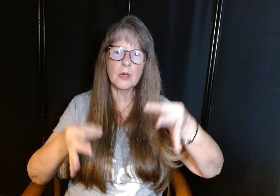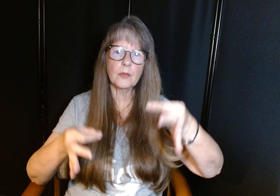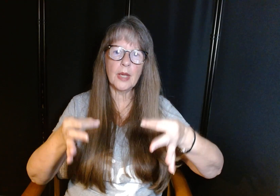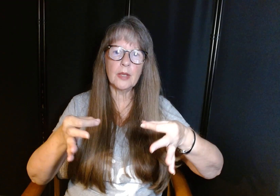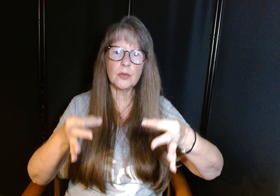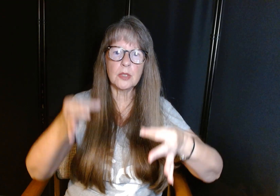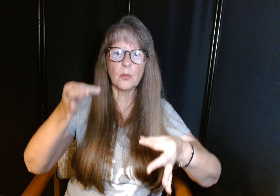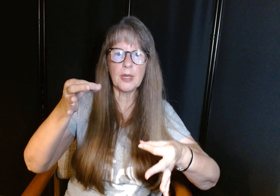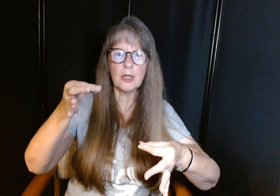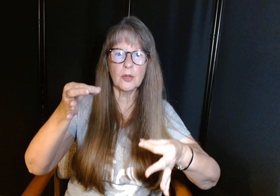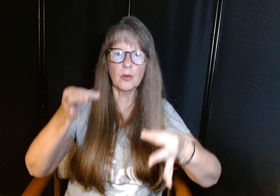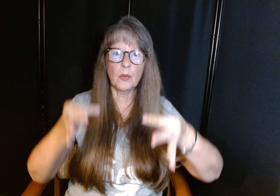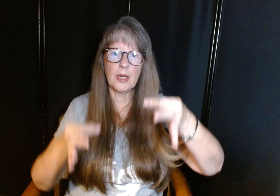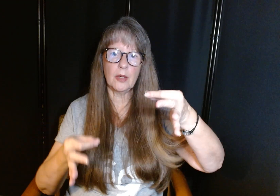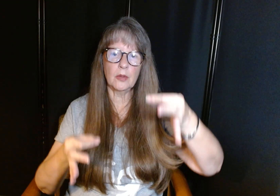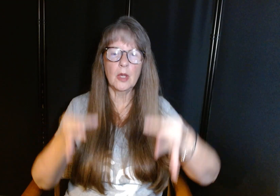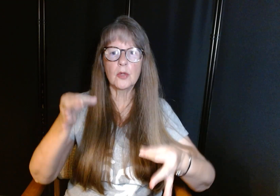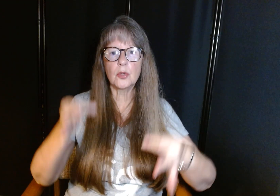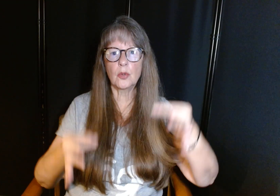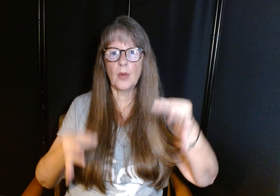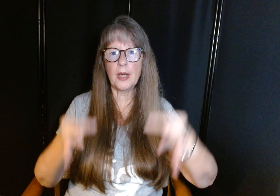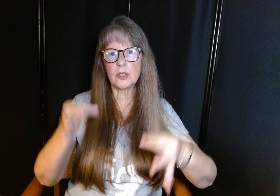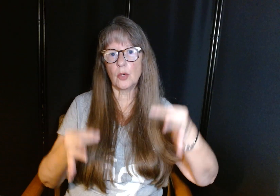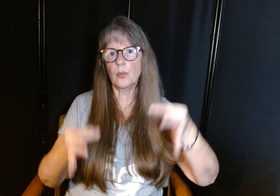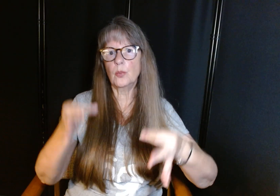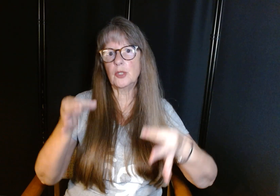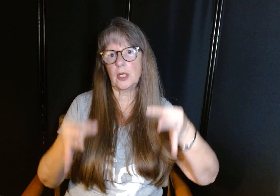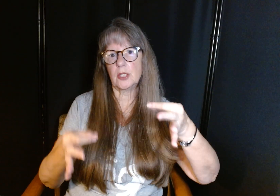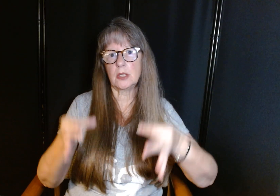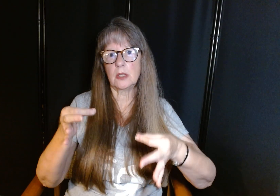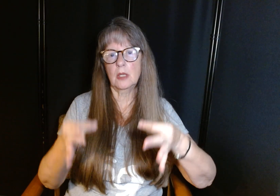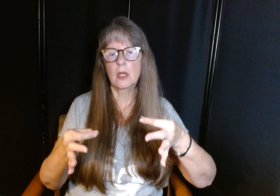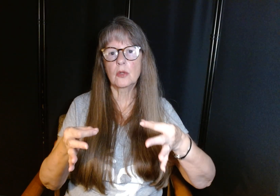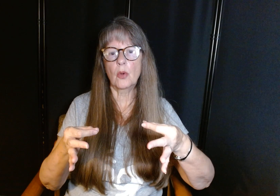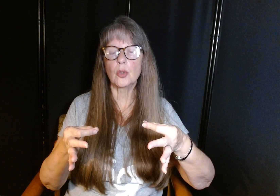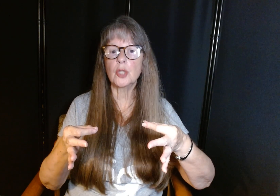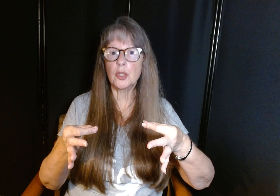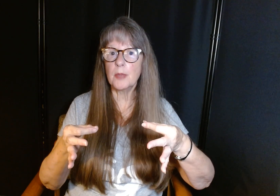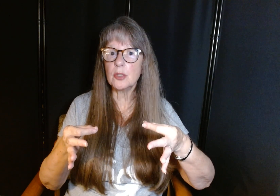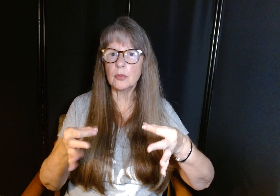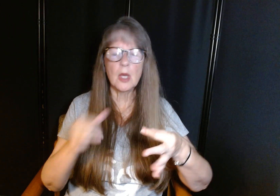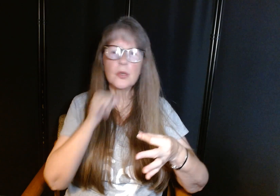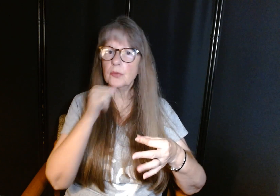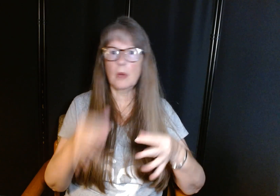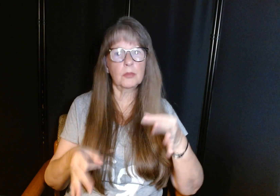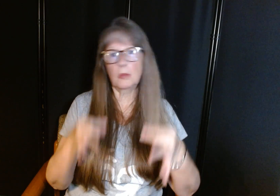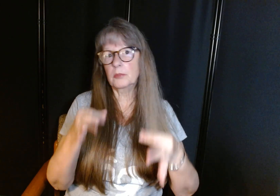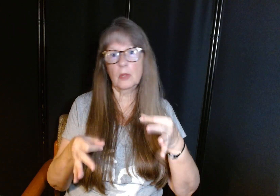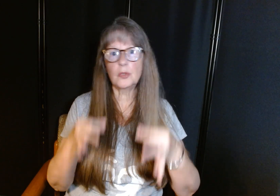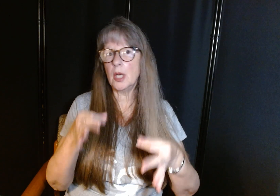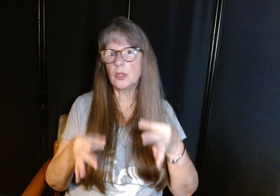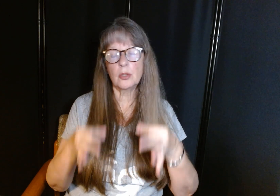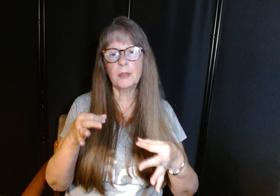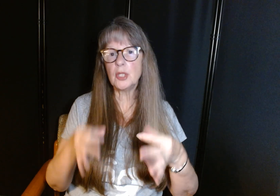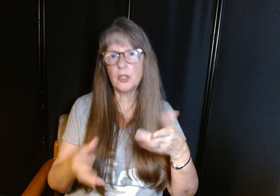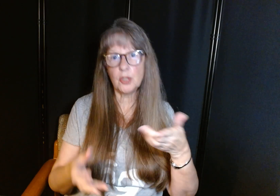right? So it's either weight here or weight here. So your weight is so justice or judgmental. So no, don't judge. Don't be judgy,